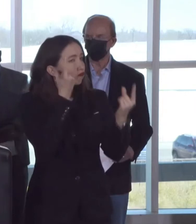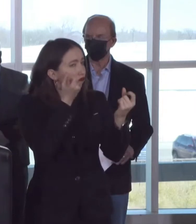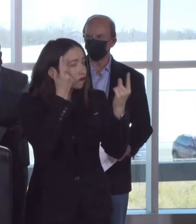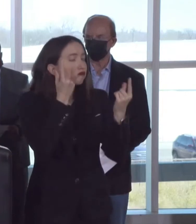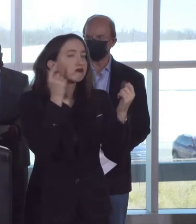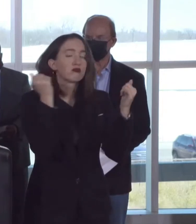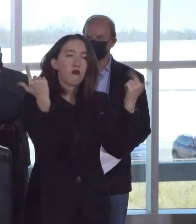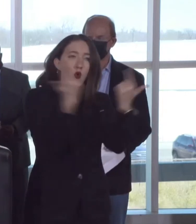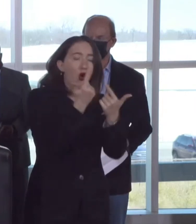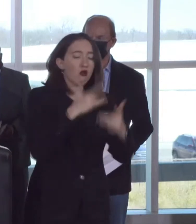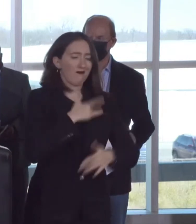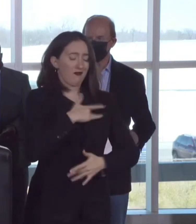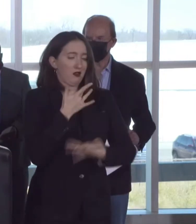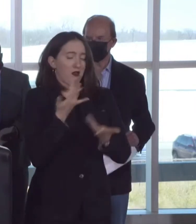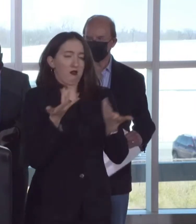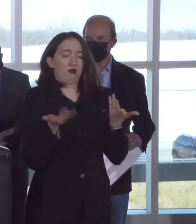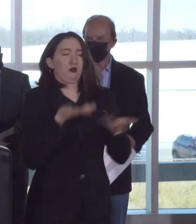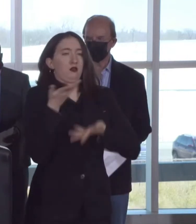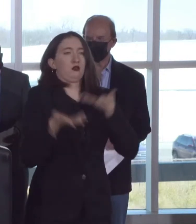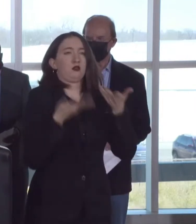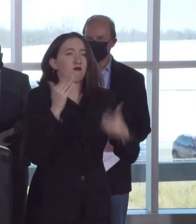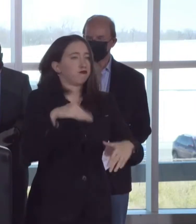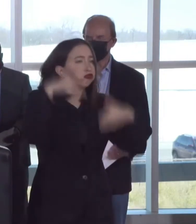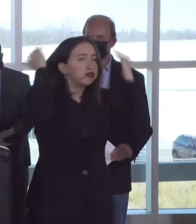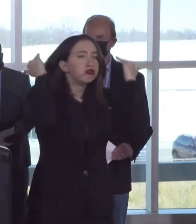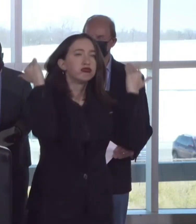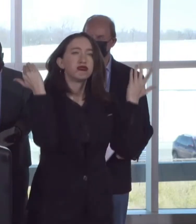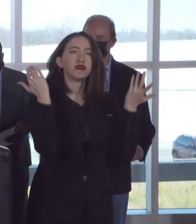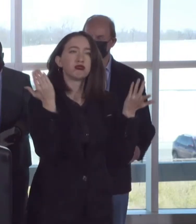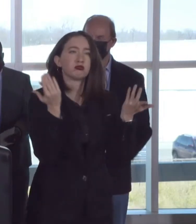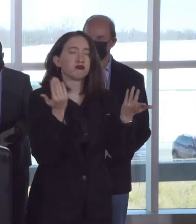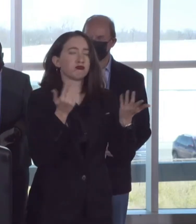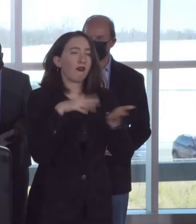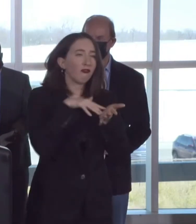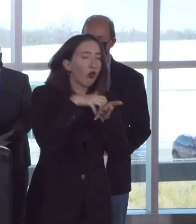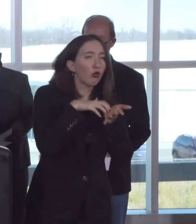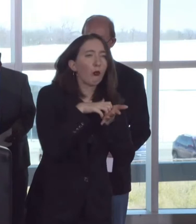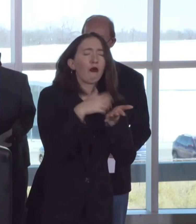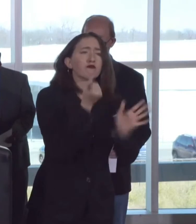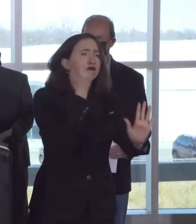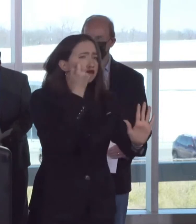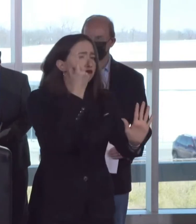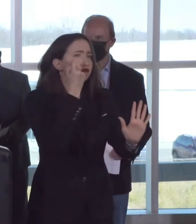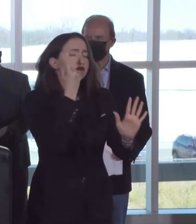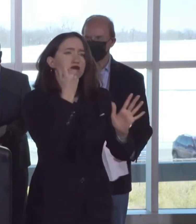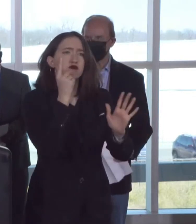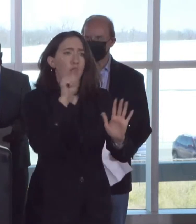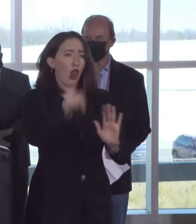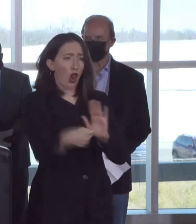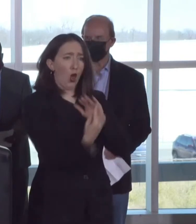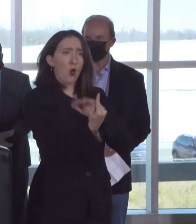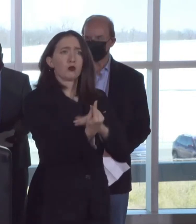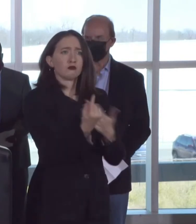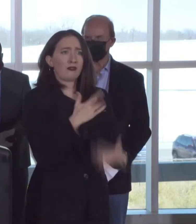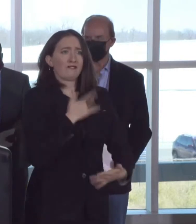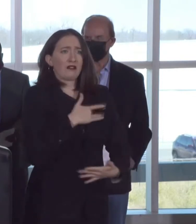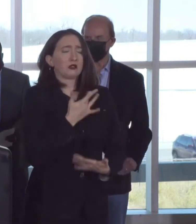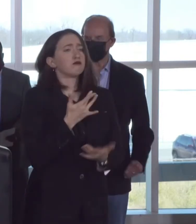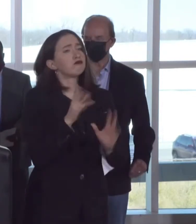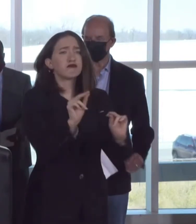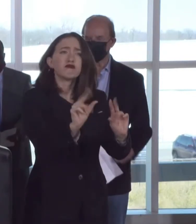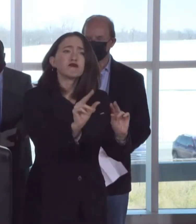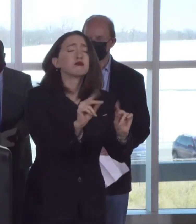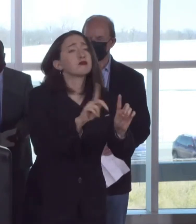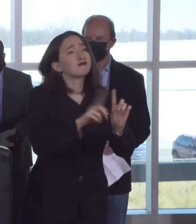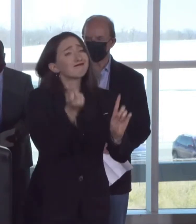feel overwhelmed and vulnerable, especially during these trying times. You're not alone. I'd ask you to think about the teachers, the doctors,